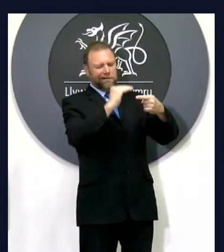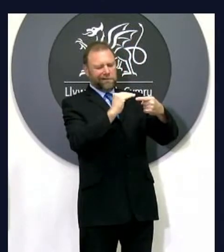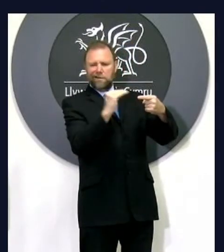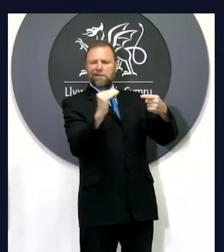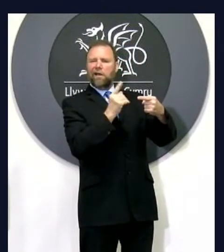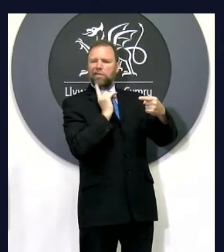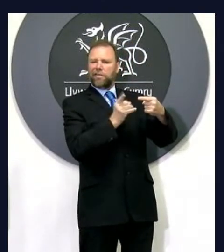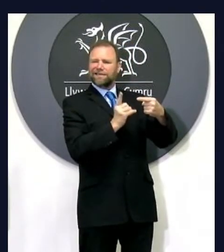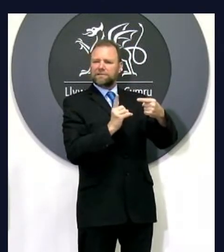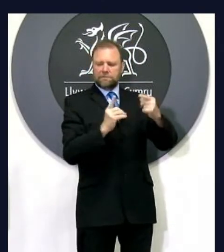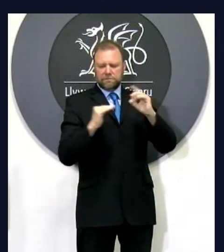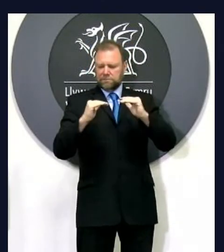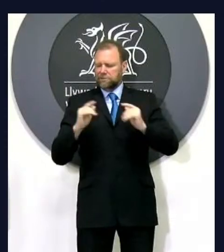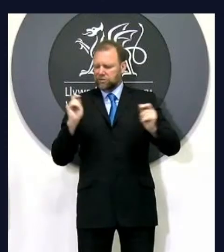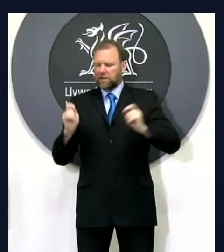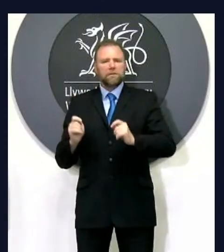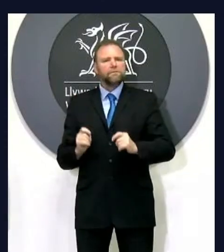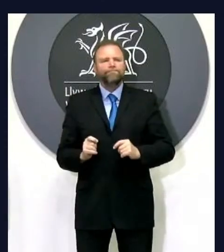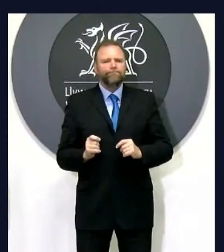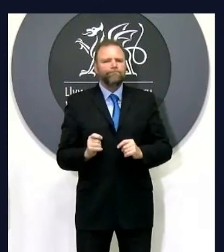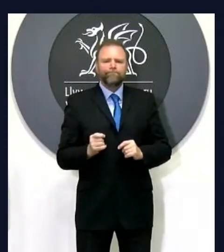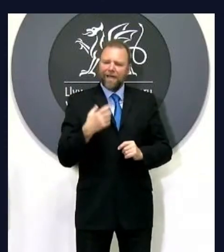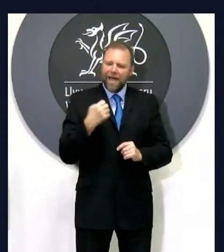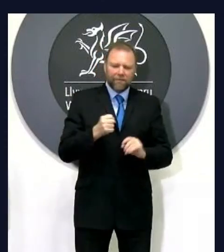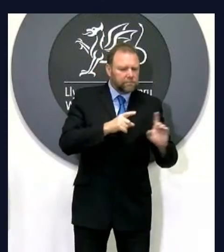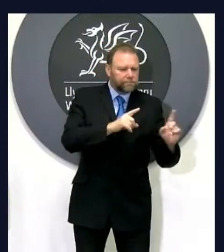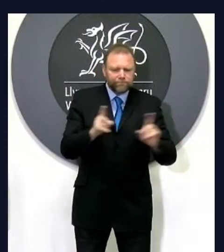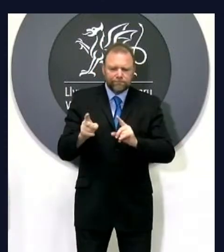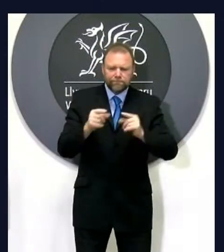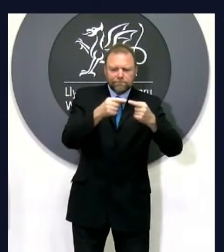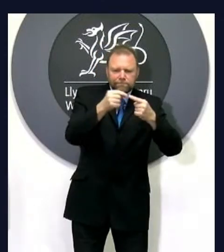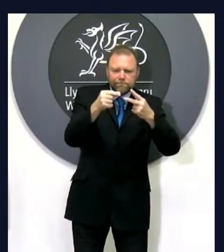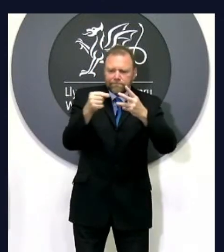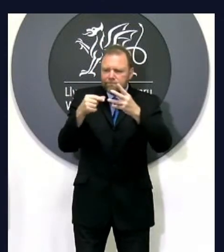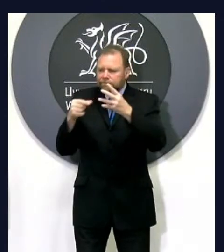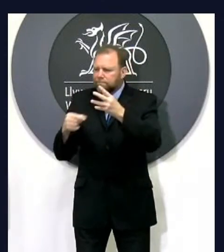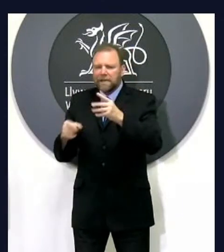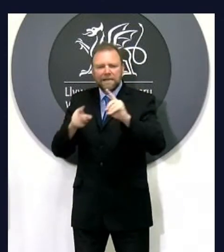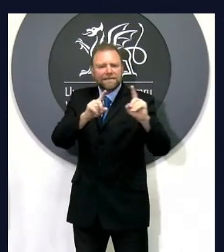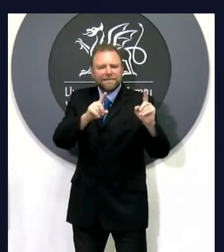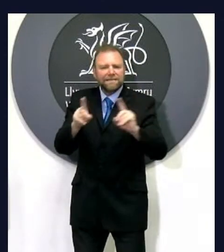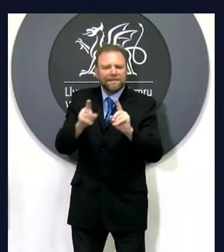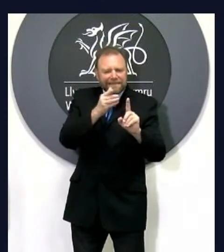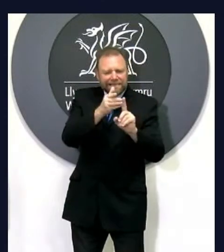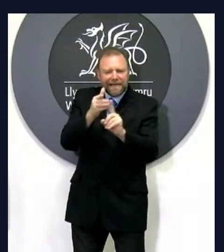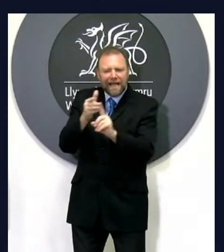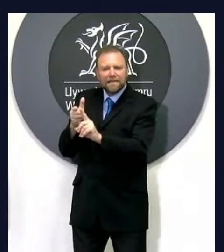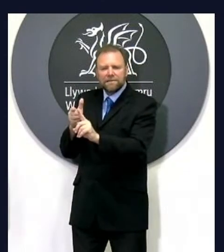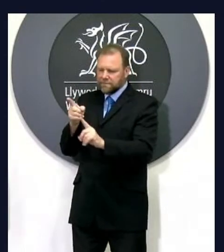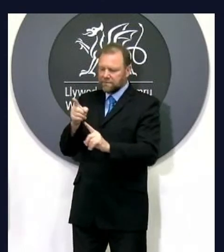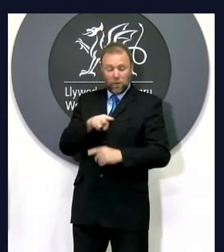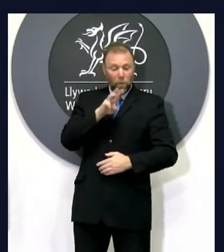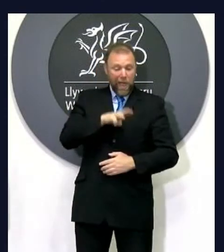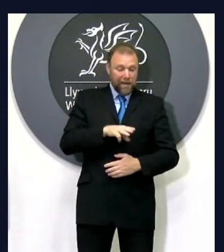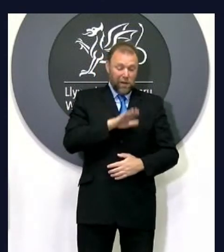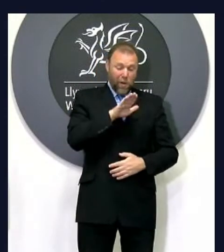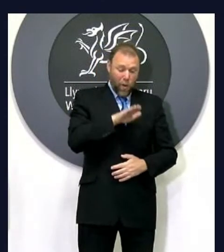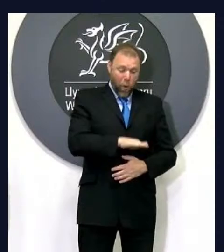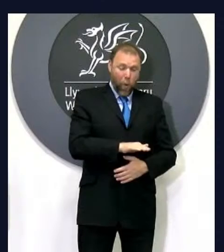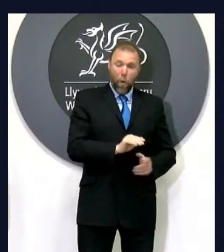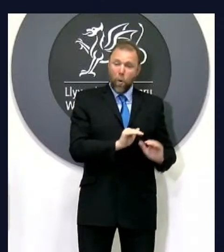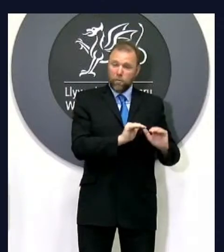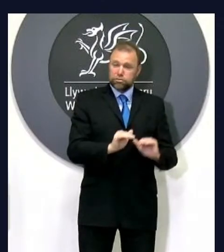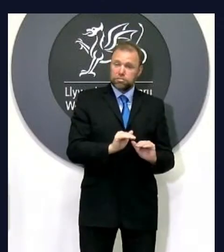community suffering from coronavirus, which is lower in Wales than any other part of the United Kingdom. The positivity rate, which as Chief